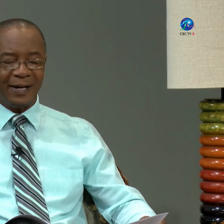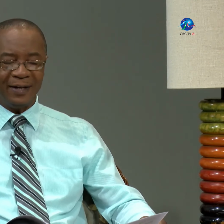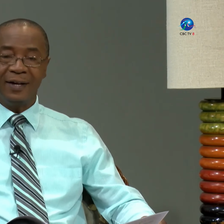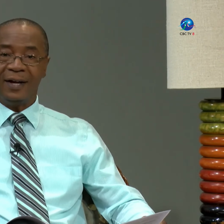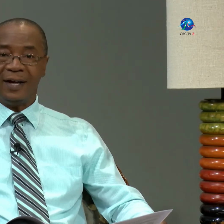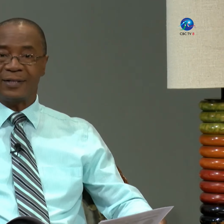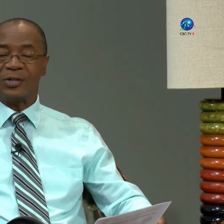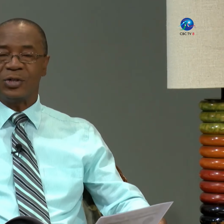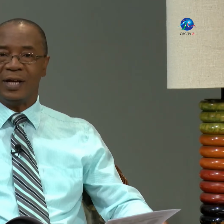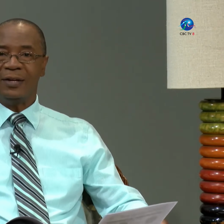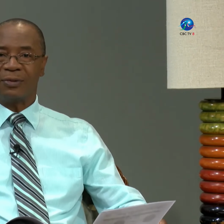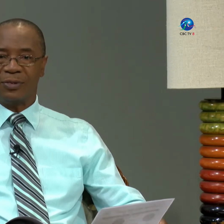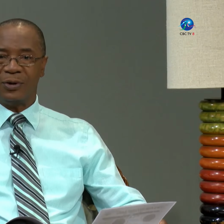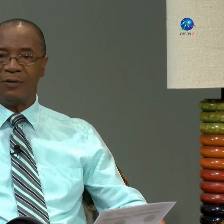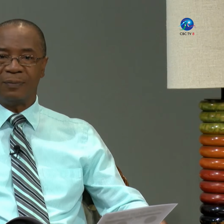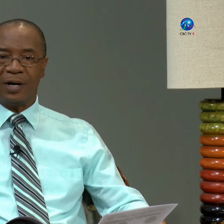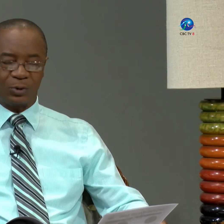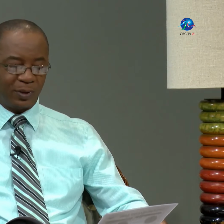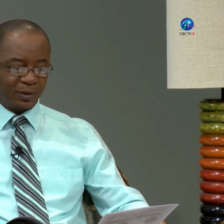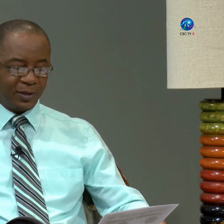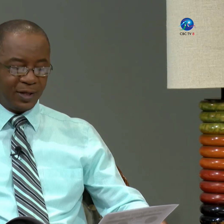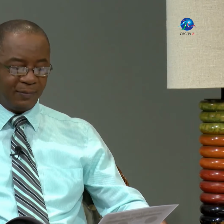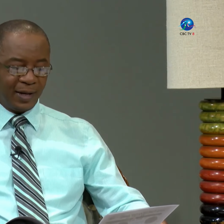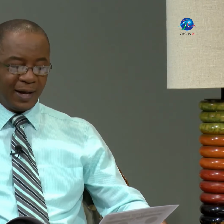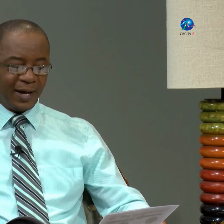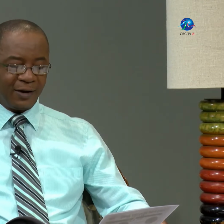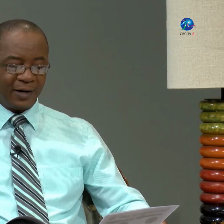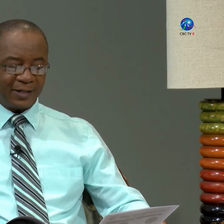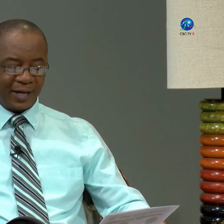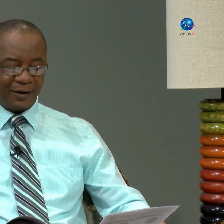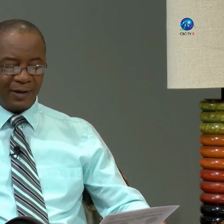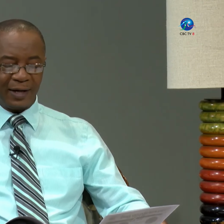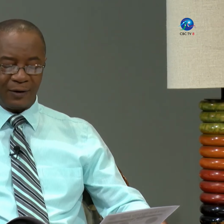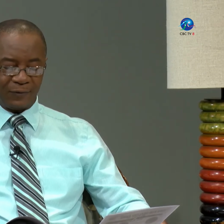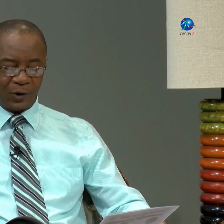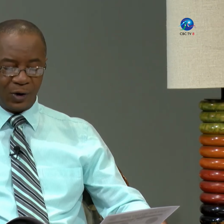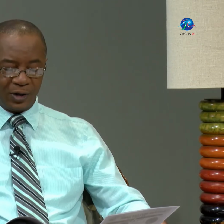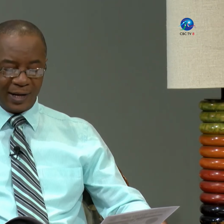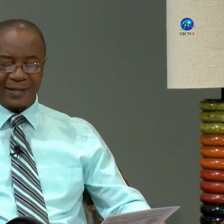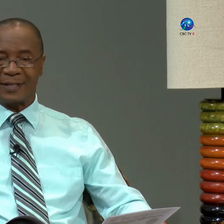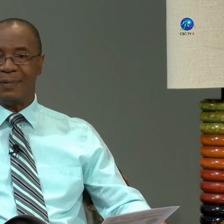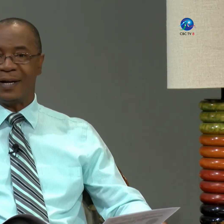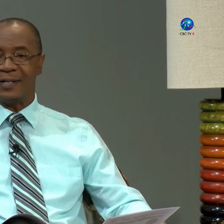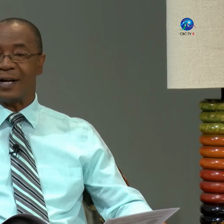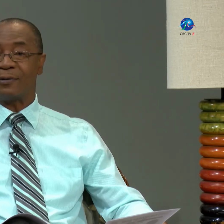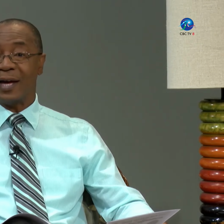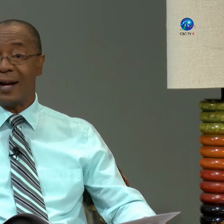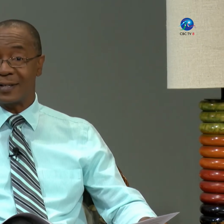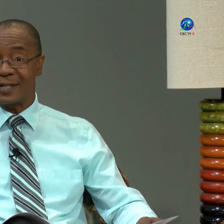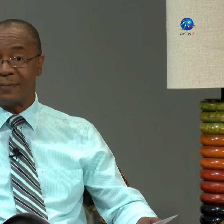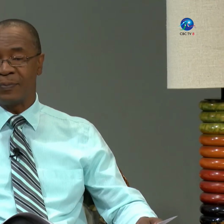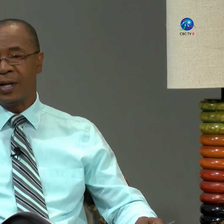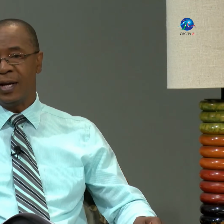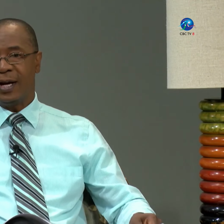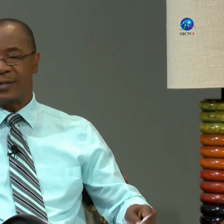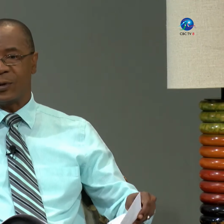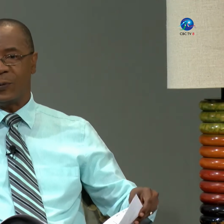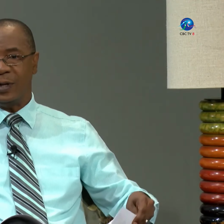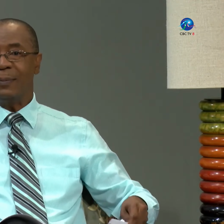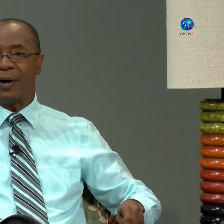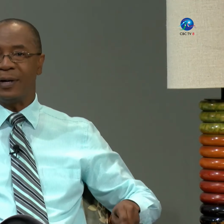World Hearing Day is today the 3rd of March with the theme air and hearing care for all let's make it a reality